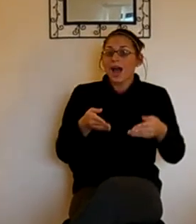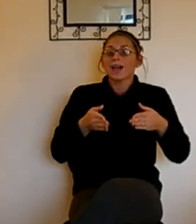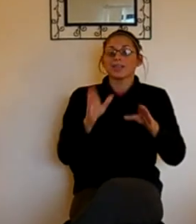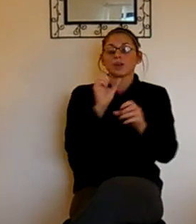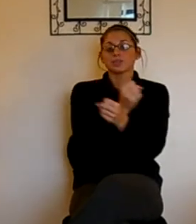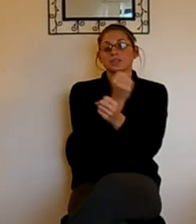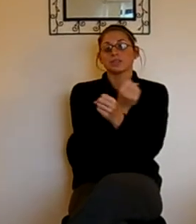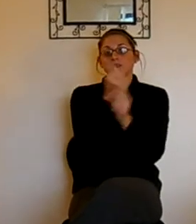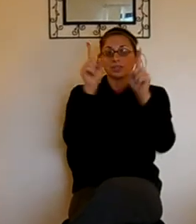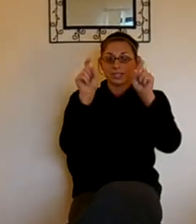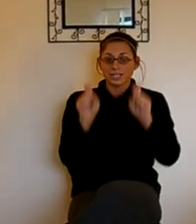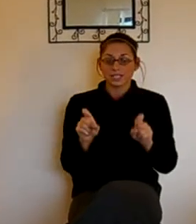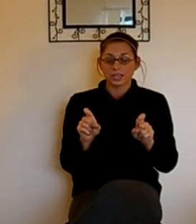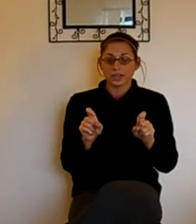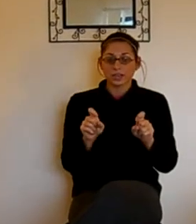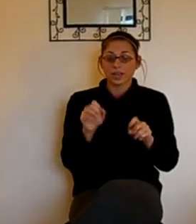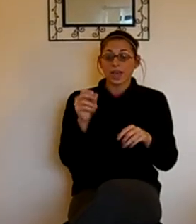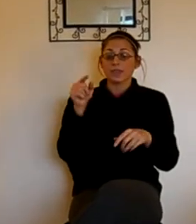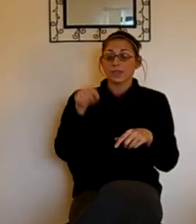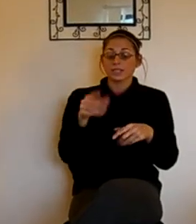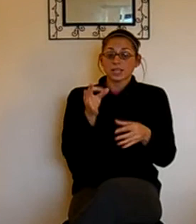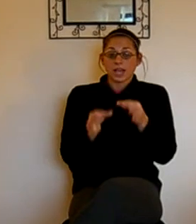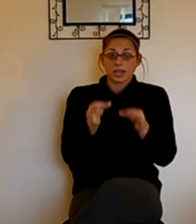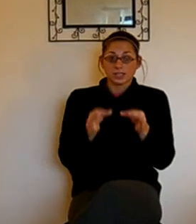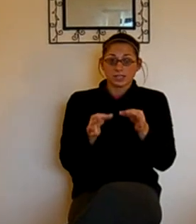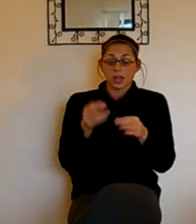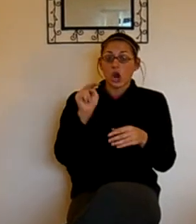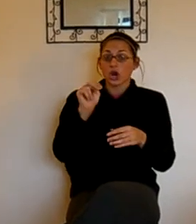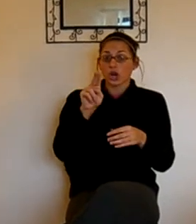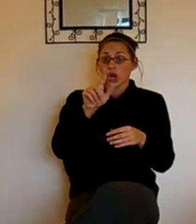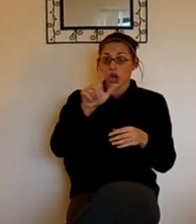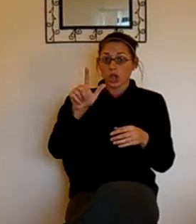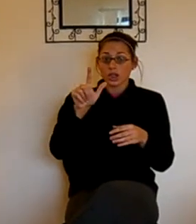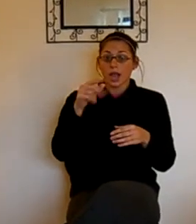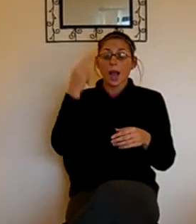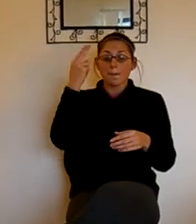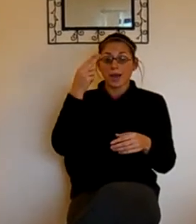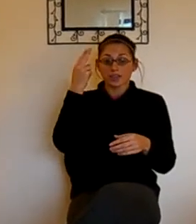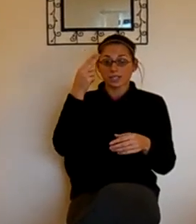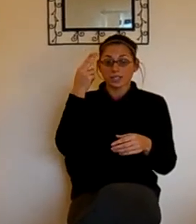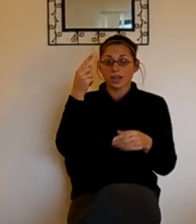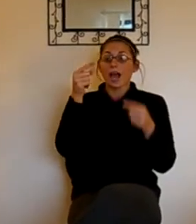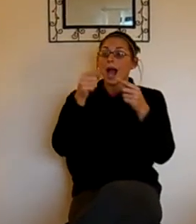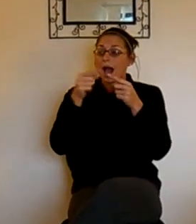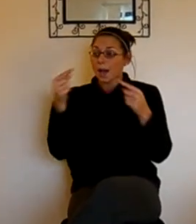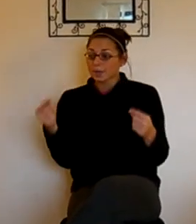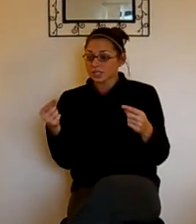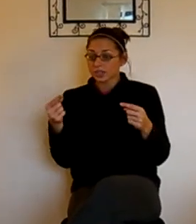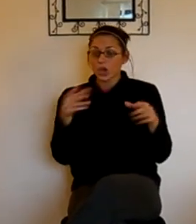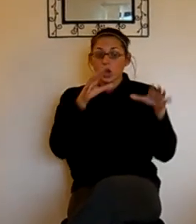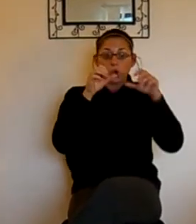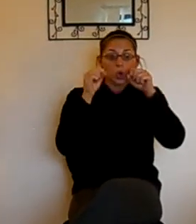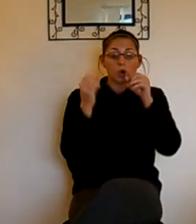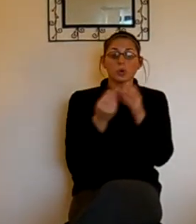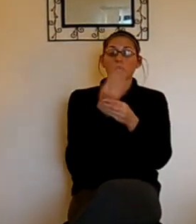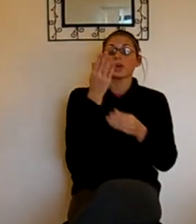testing. So in this case, our null hypothesis is just the opposite. Corn will not grow taller in the soil